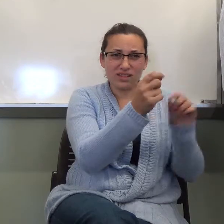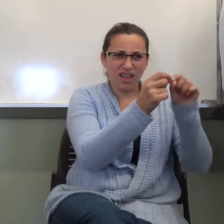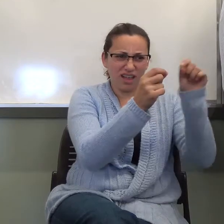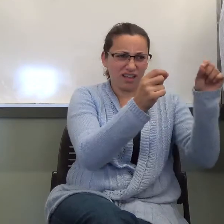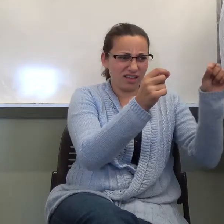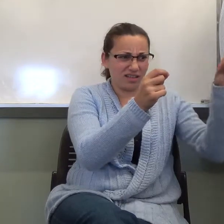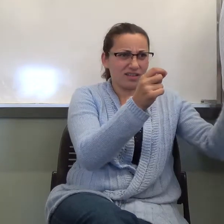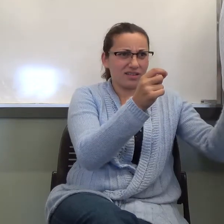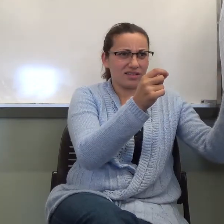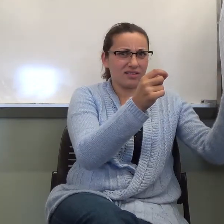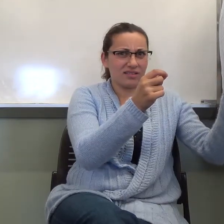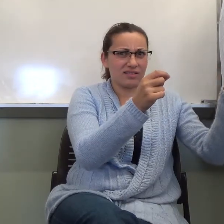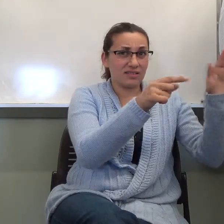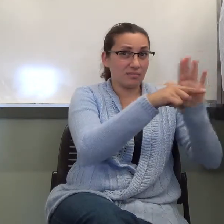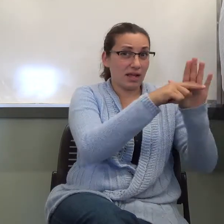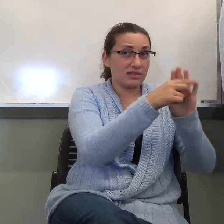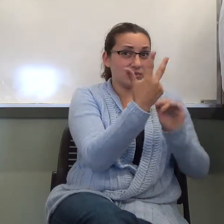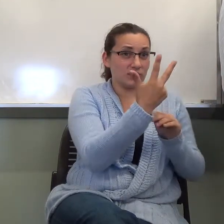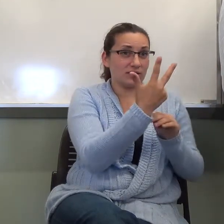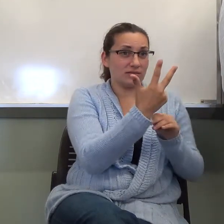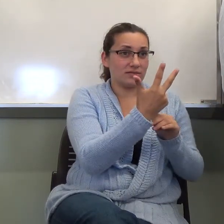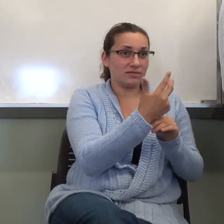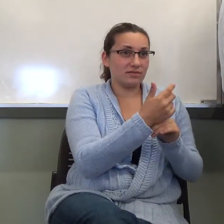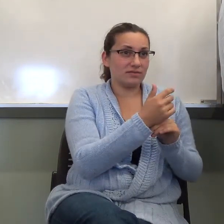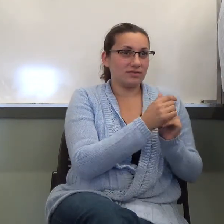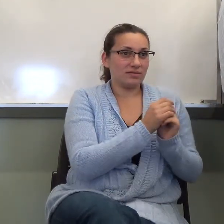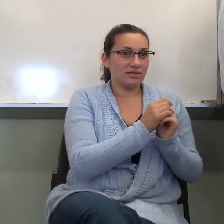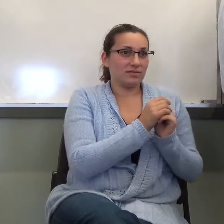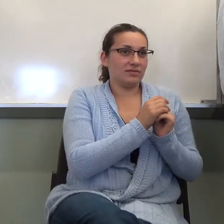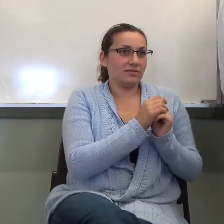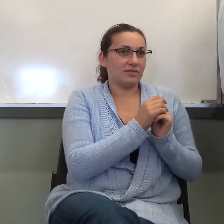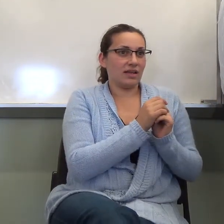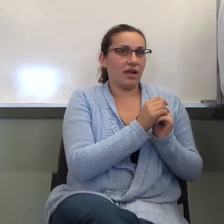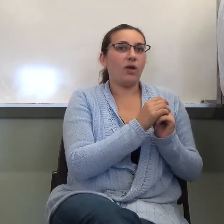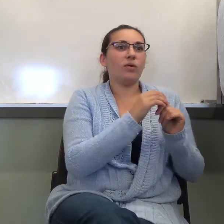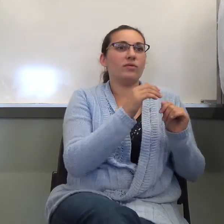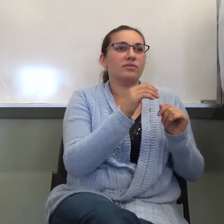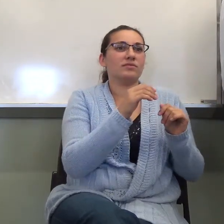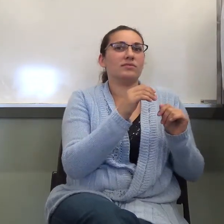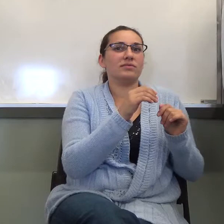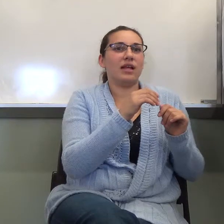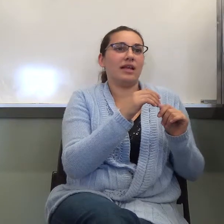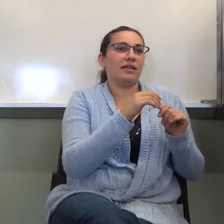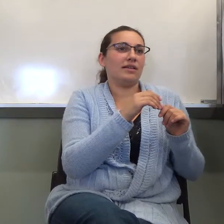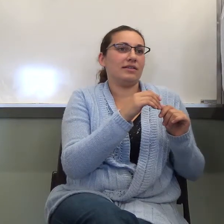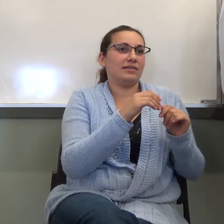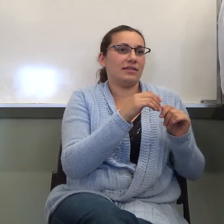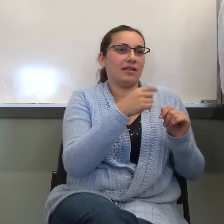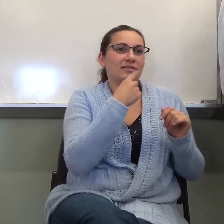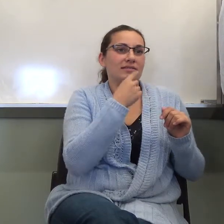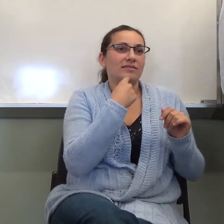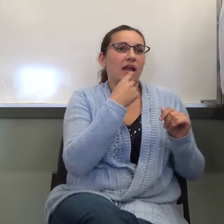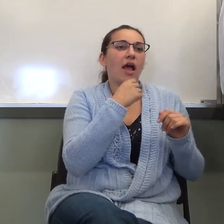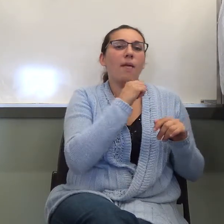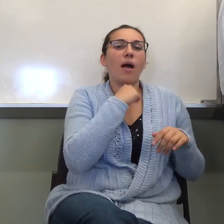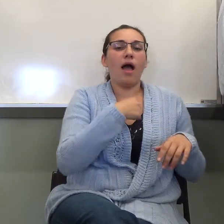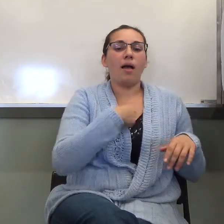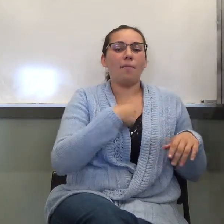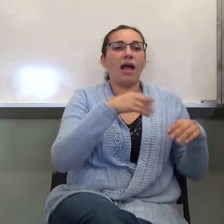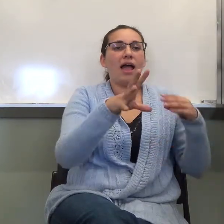3, somehow you have to get to the fact that I'm dealing with it adding a negative number. I'm not adding a positive number. Let's